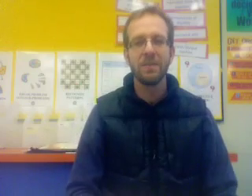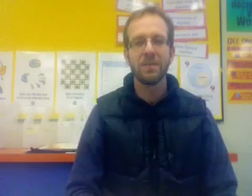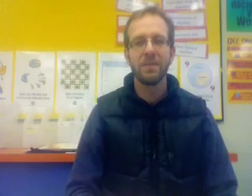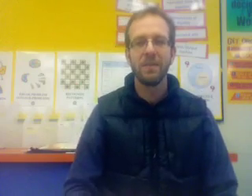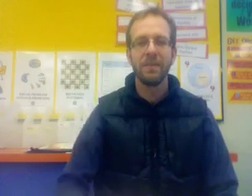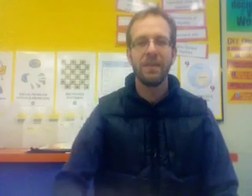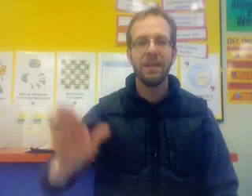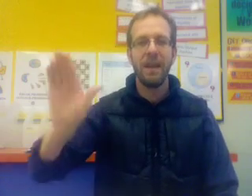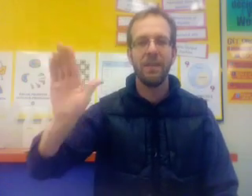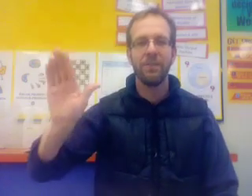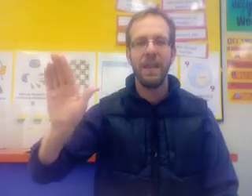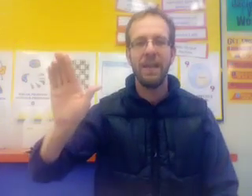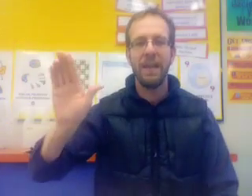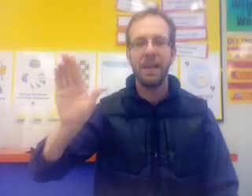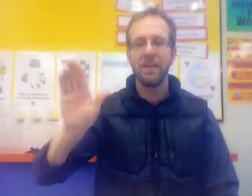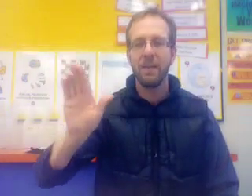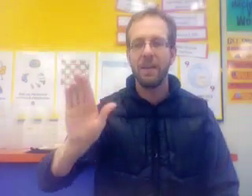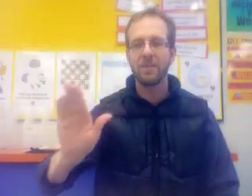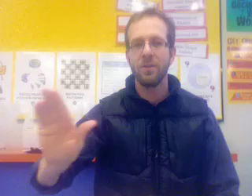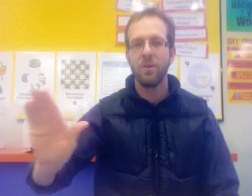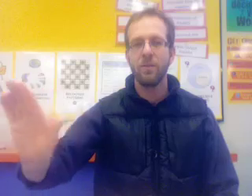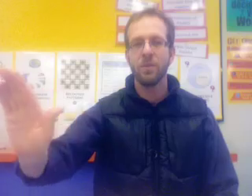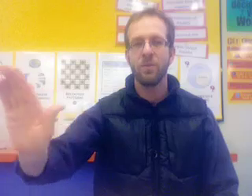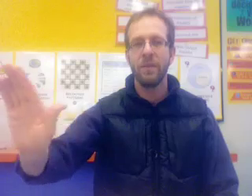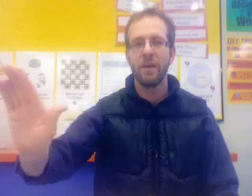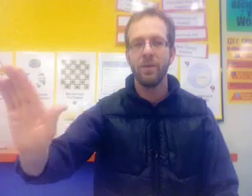His, take that flat hand and slowly push away from you.